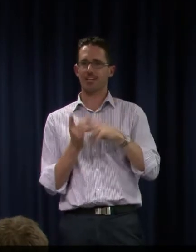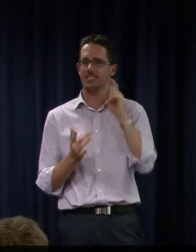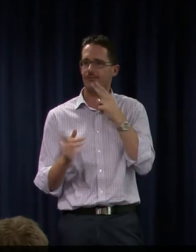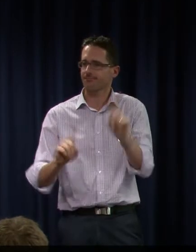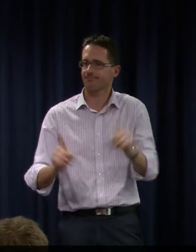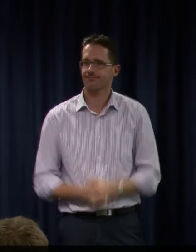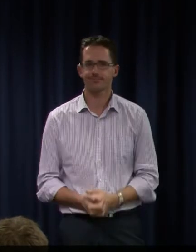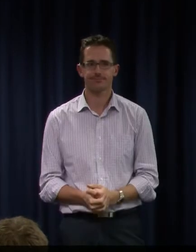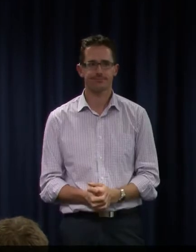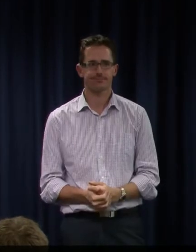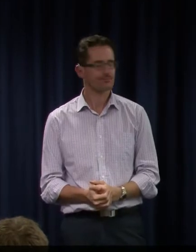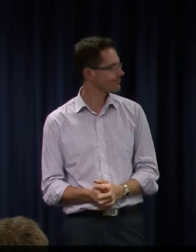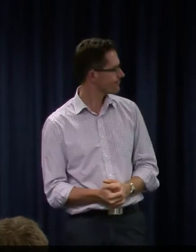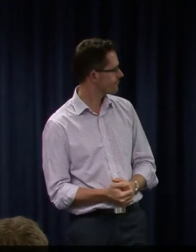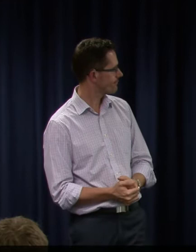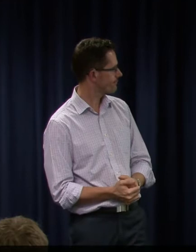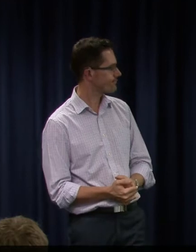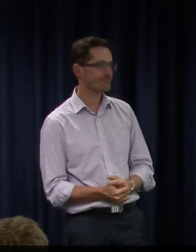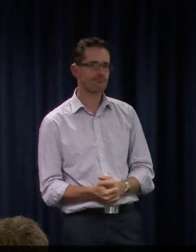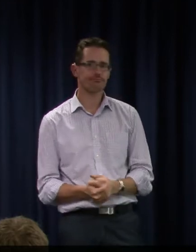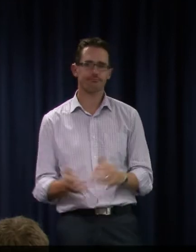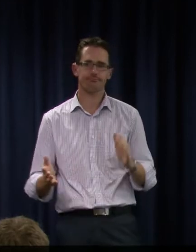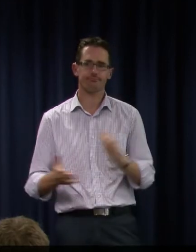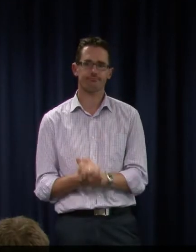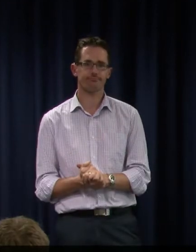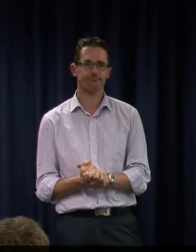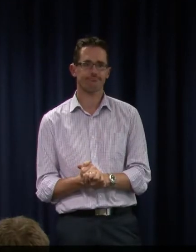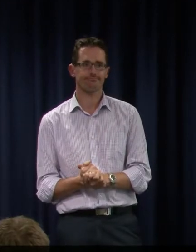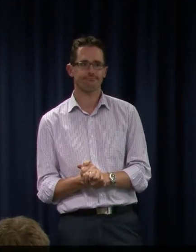them come to Vicdeaf for support or services?